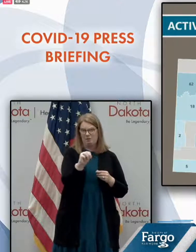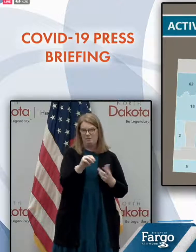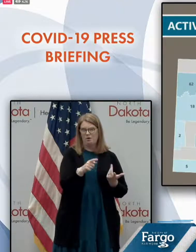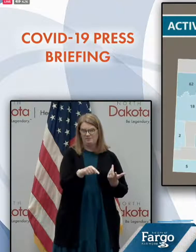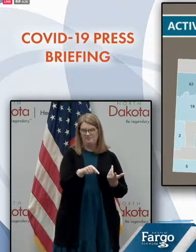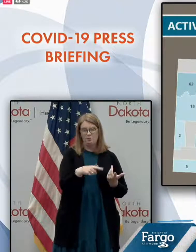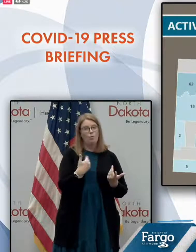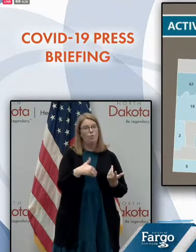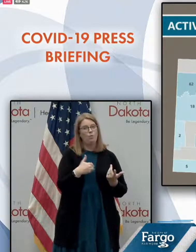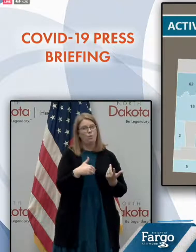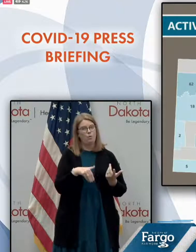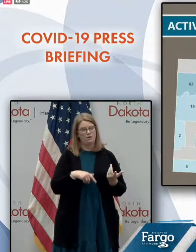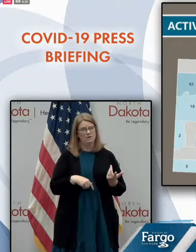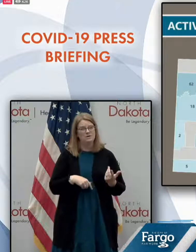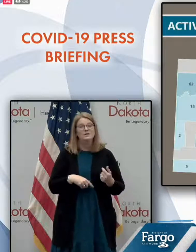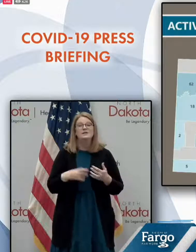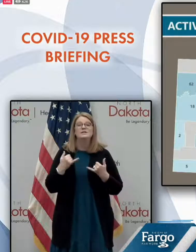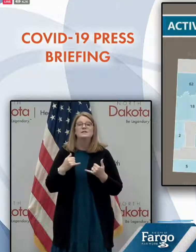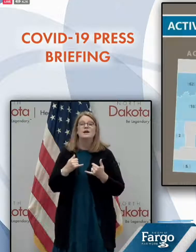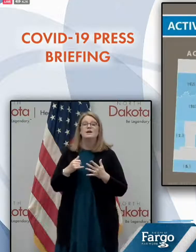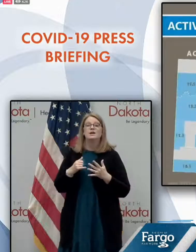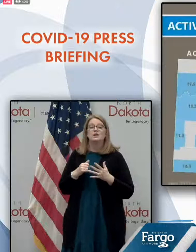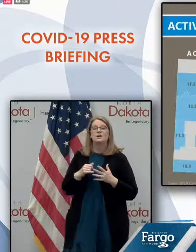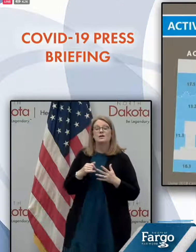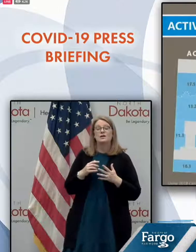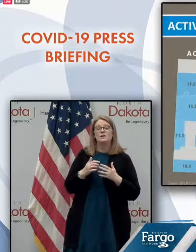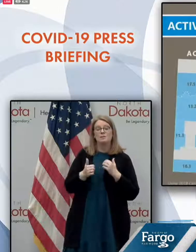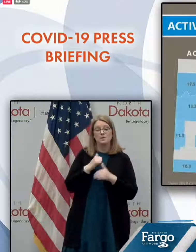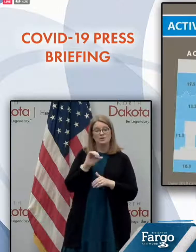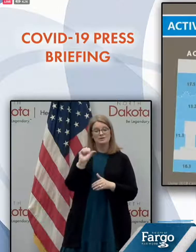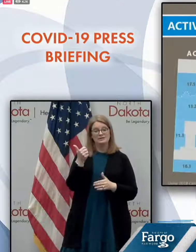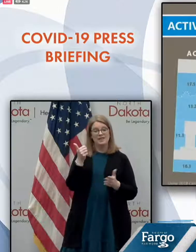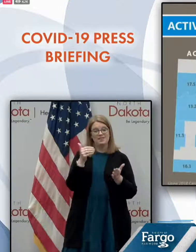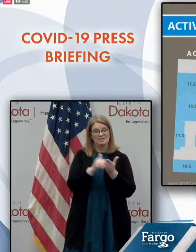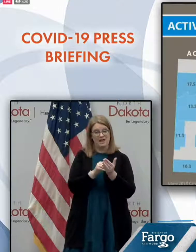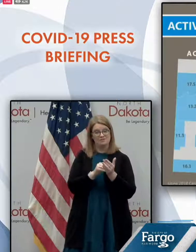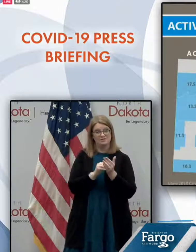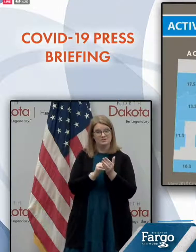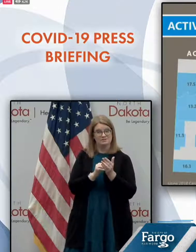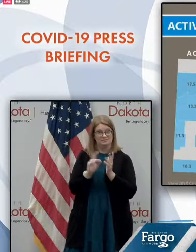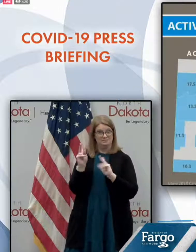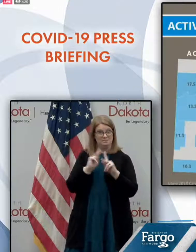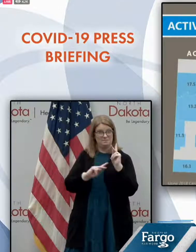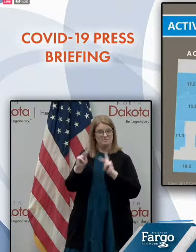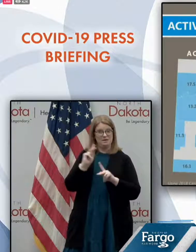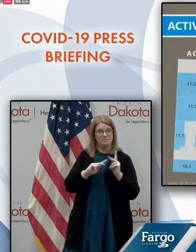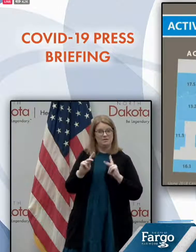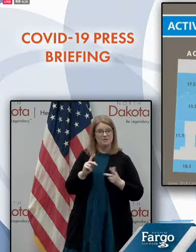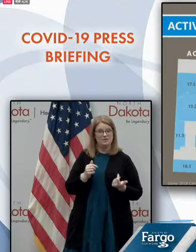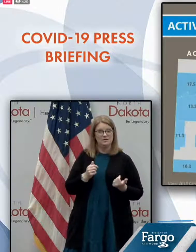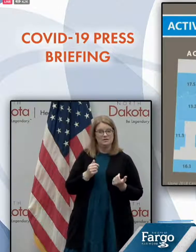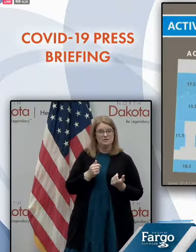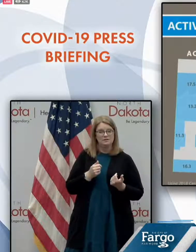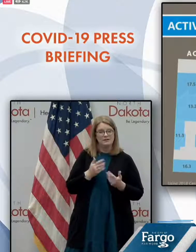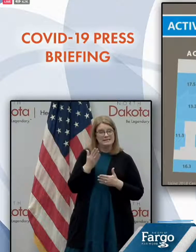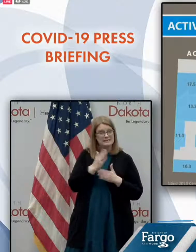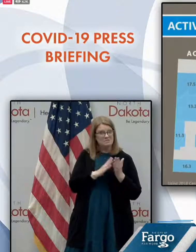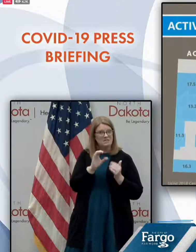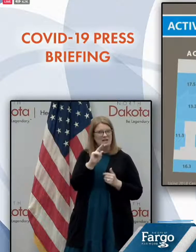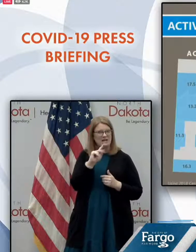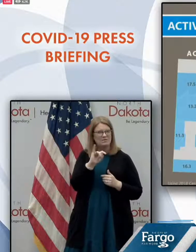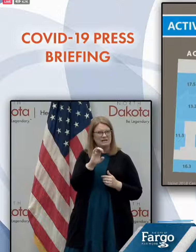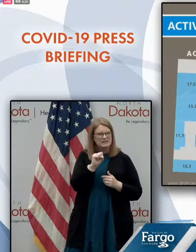there. But when we do active case per 10,000 residents, you can see that, well, we've got few cases in some of our